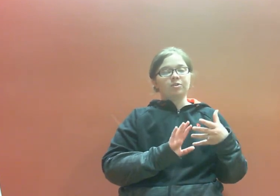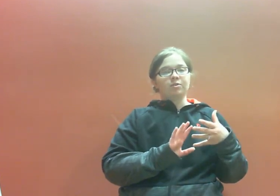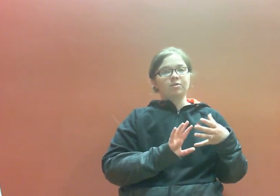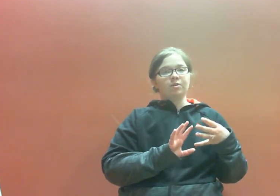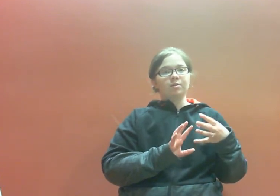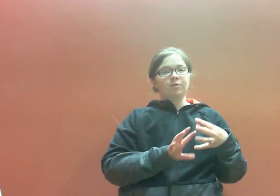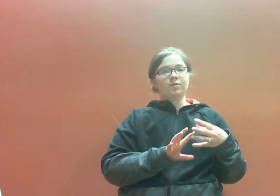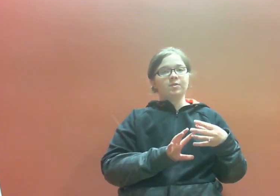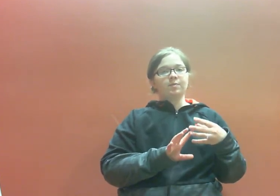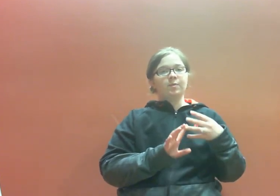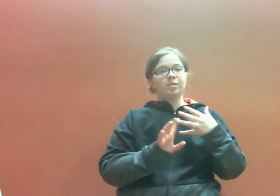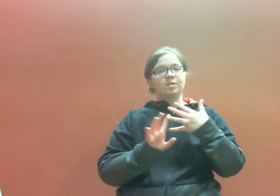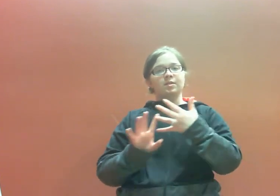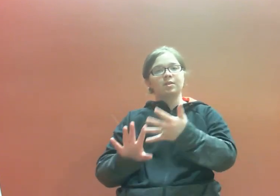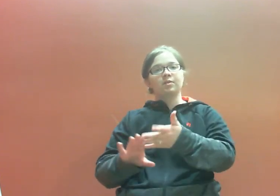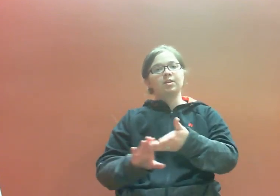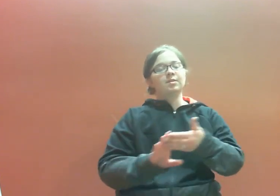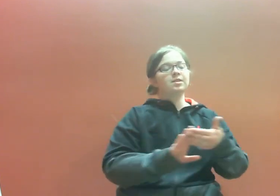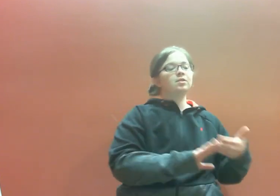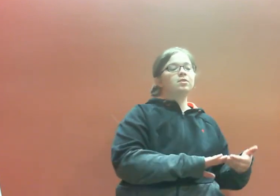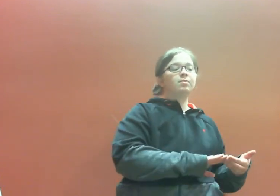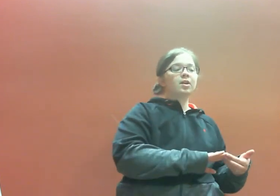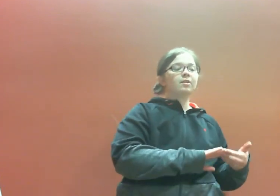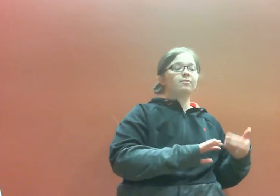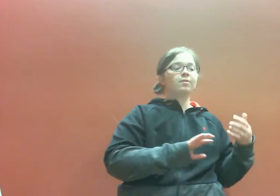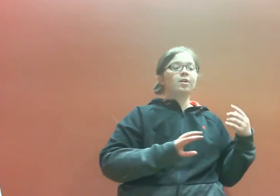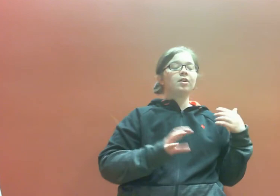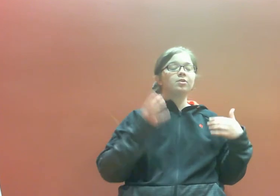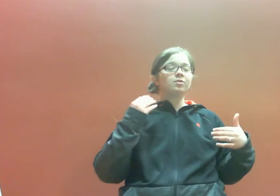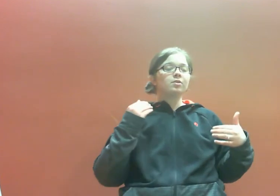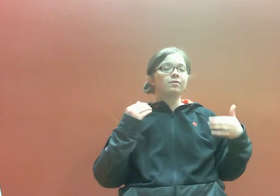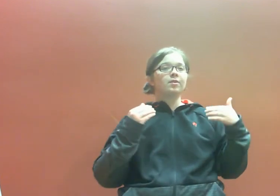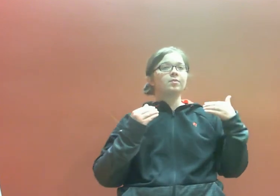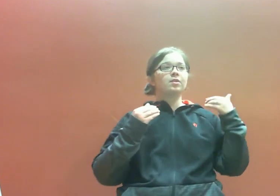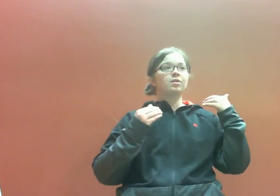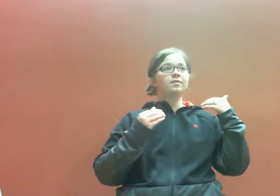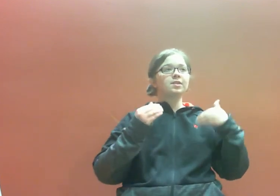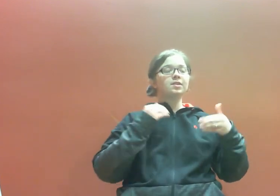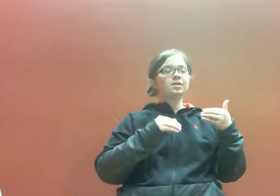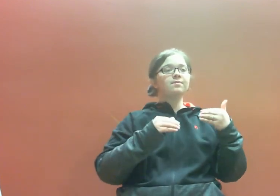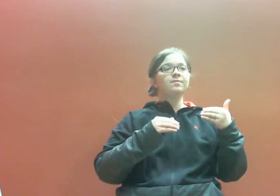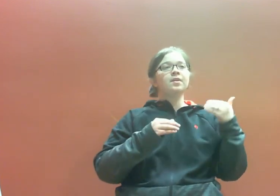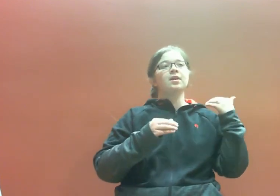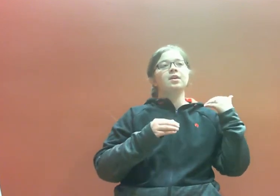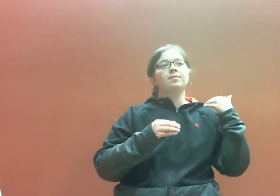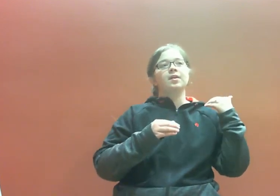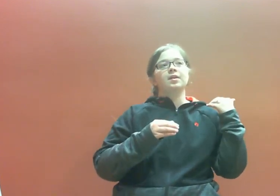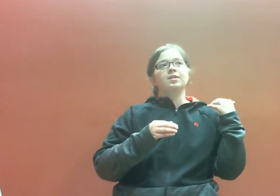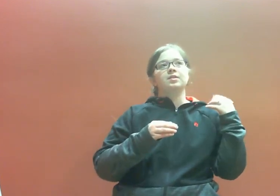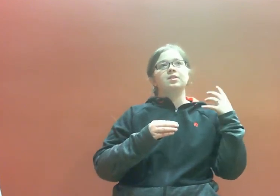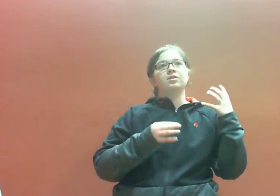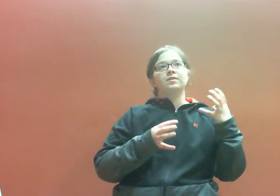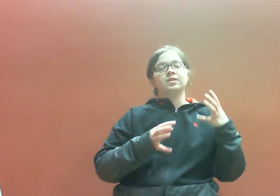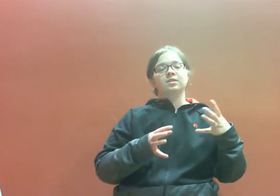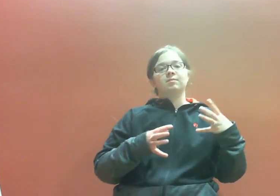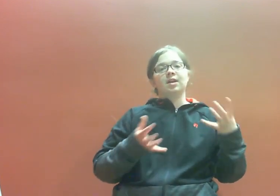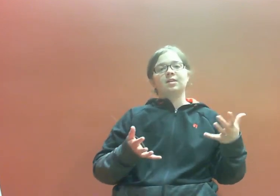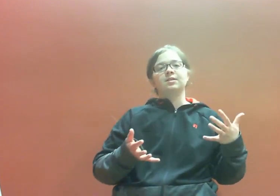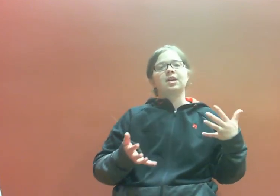electrical pulse, which is then going to be sent to the brain from the nervous system, because the nervous system acts kind of like